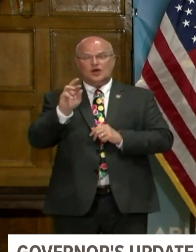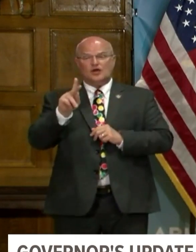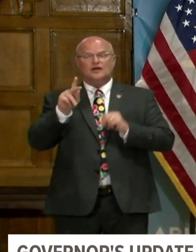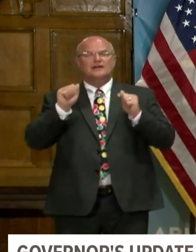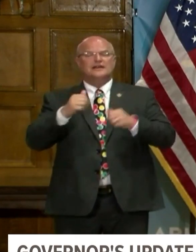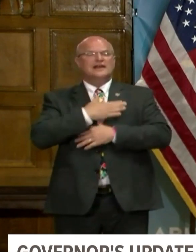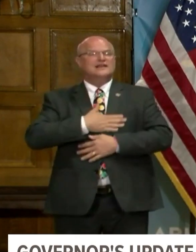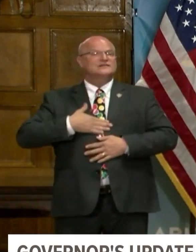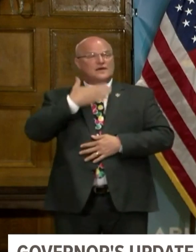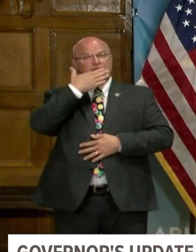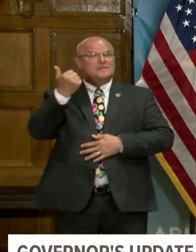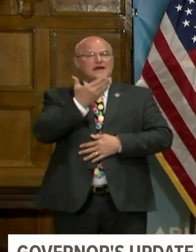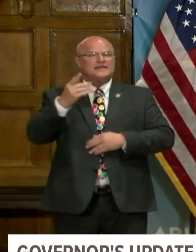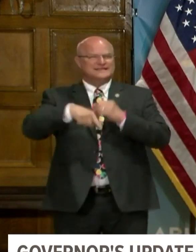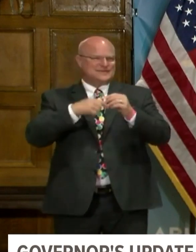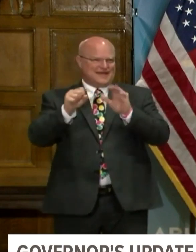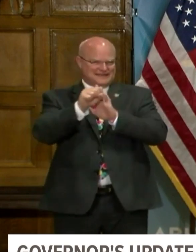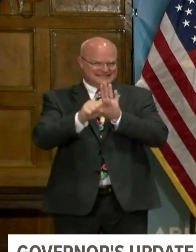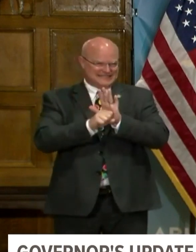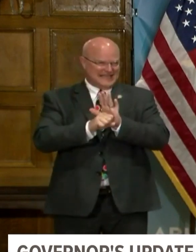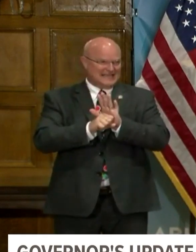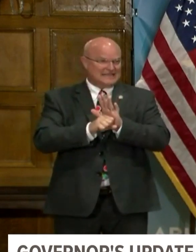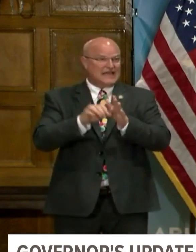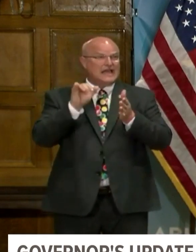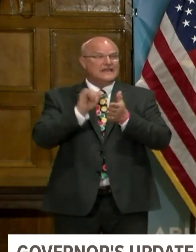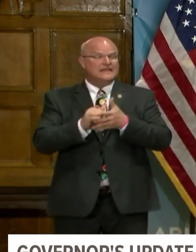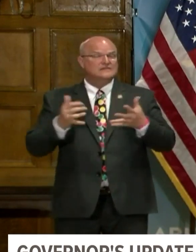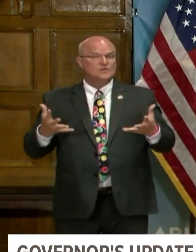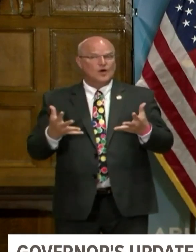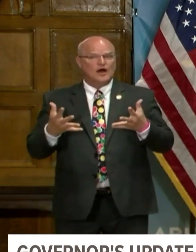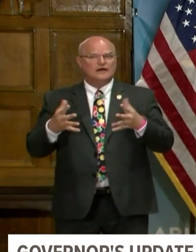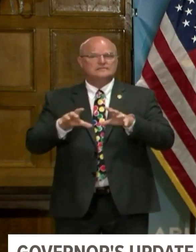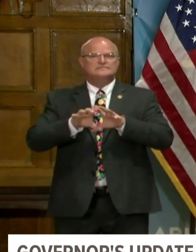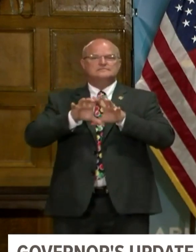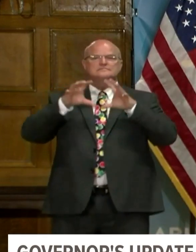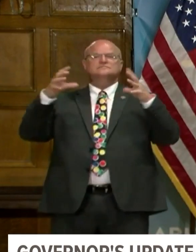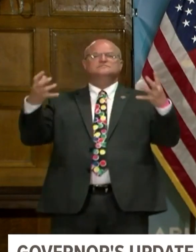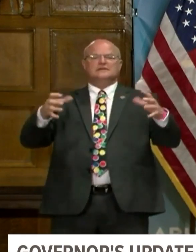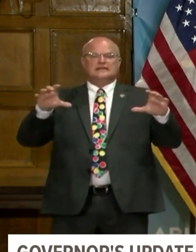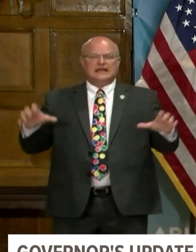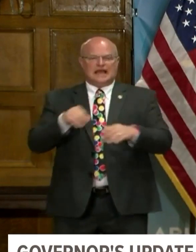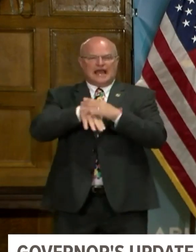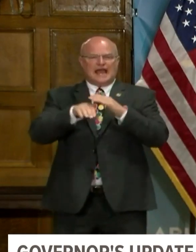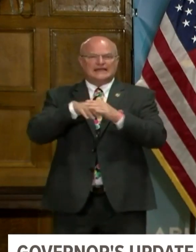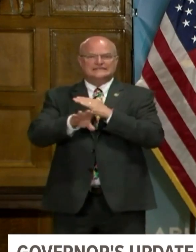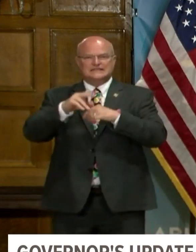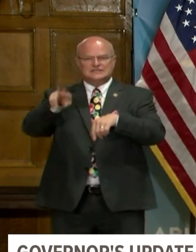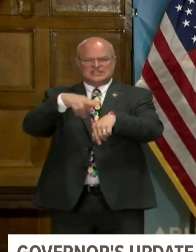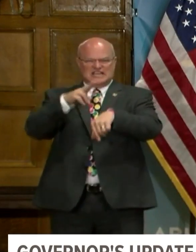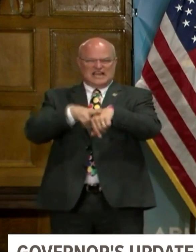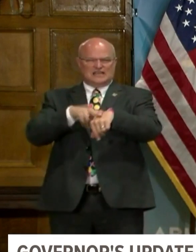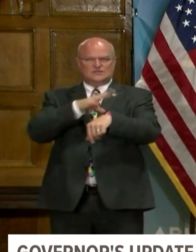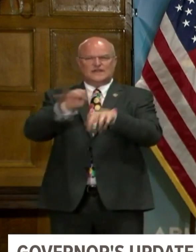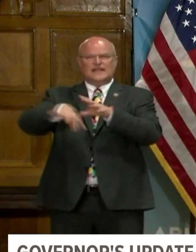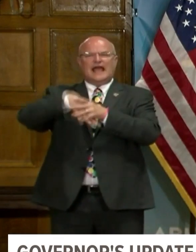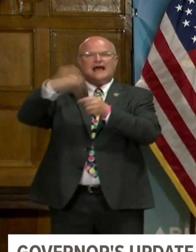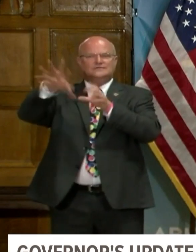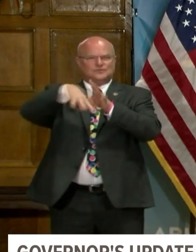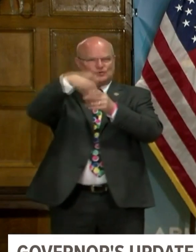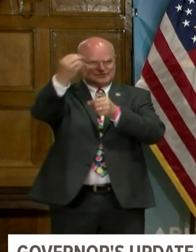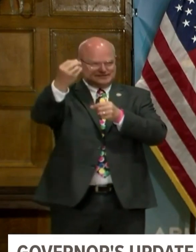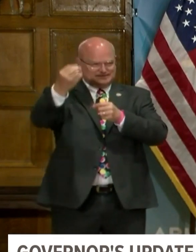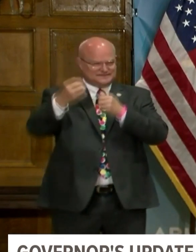of the very best things about our state, and that is the abundant access we enjoy to nature and the